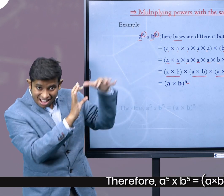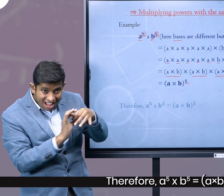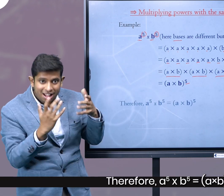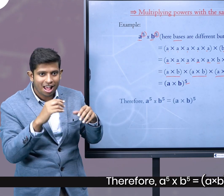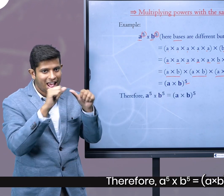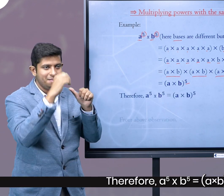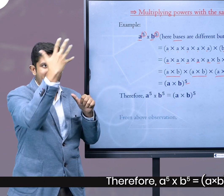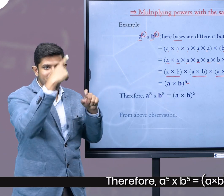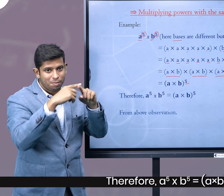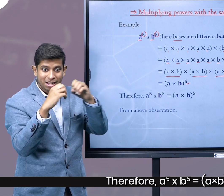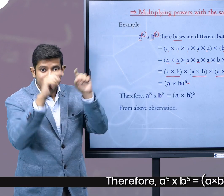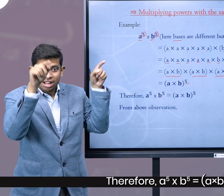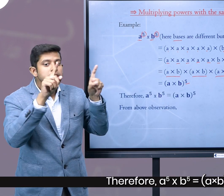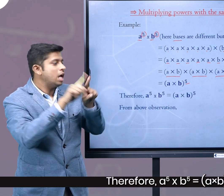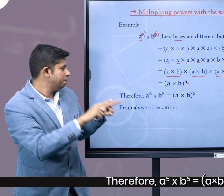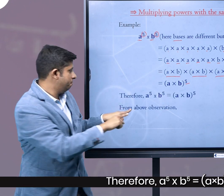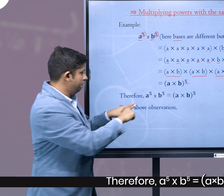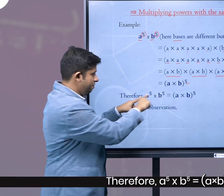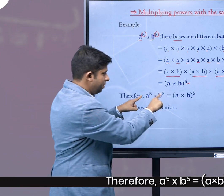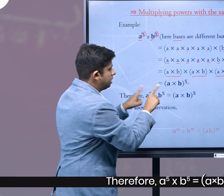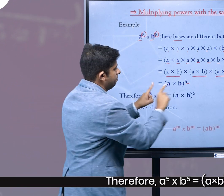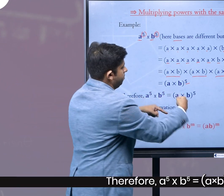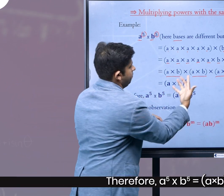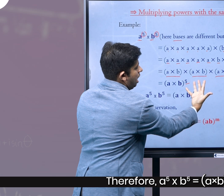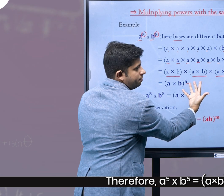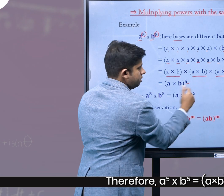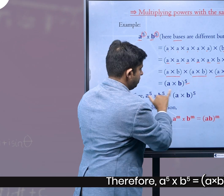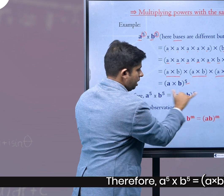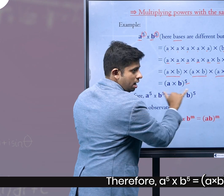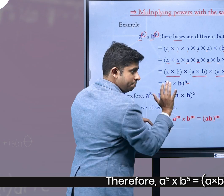Therefore, a to the power of 5 into b to the power of 5 is equal to a into b whole to the power of 5.